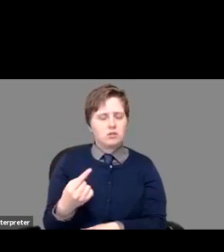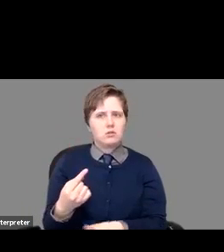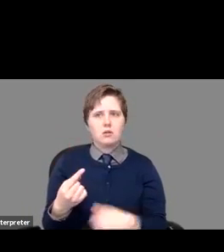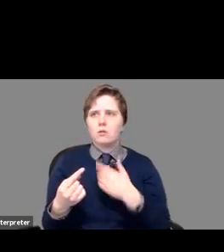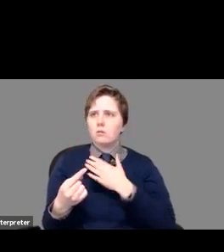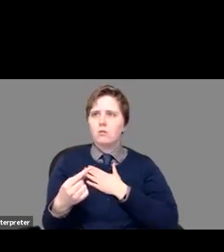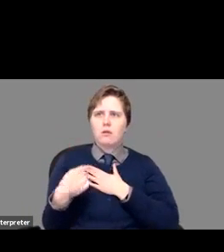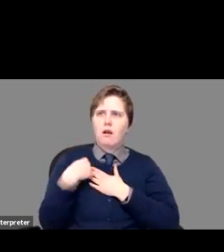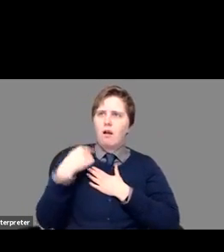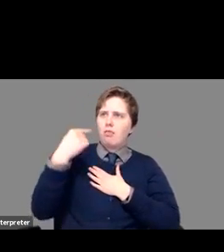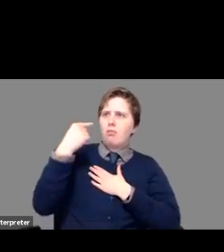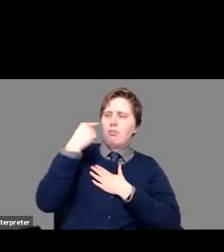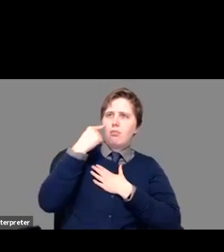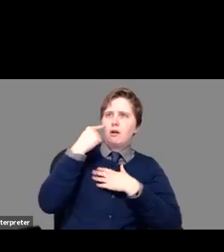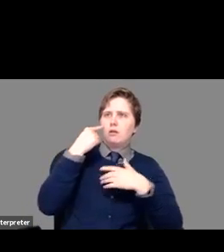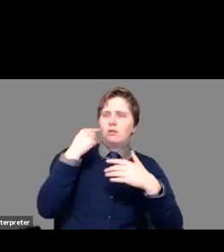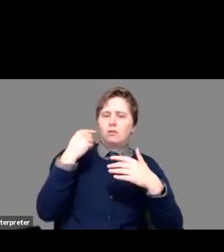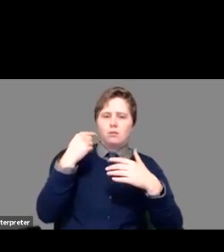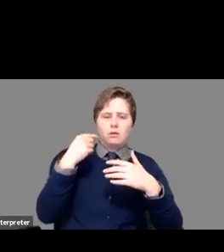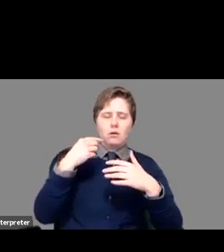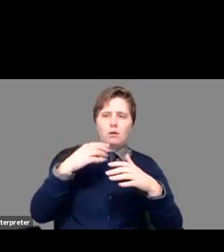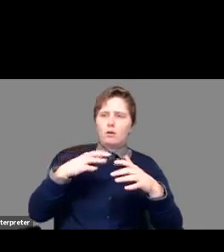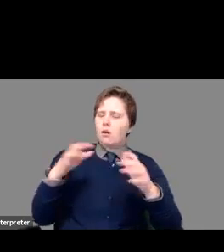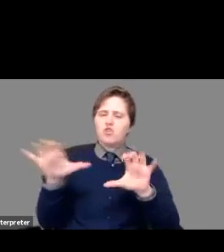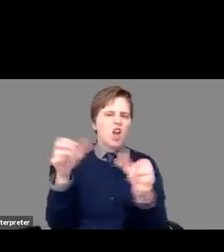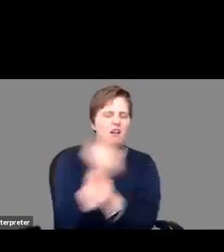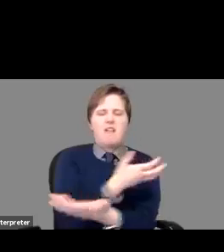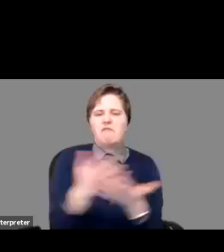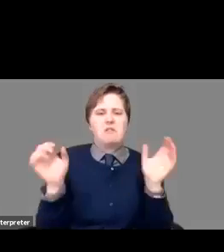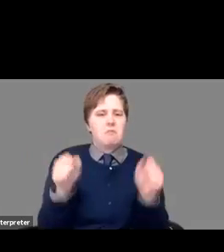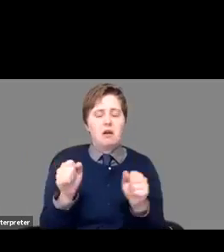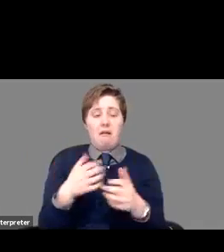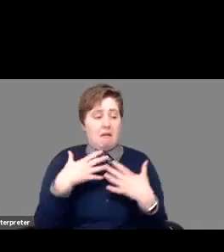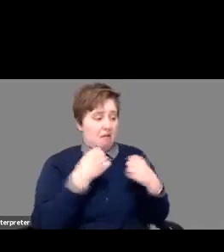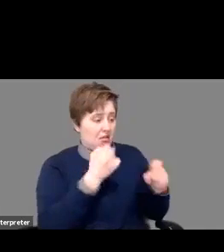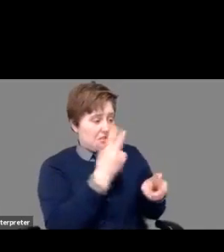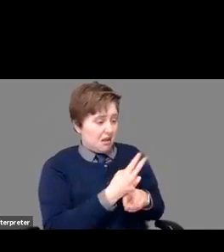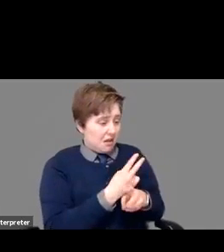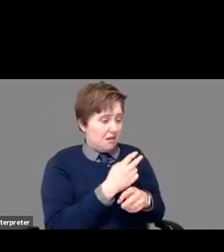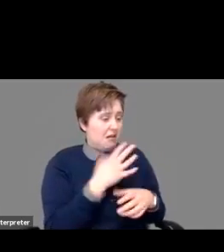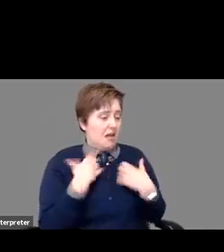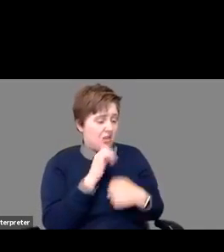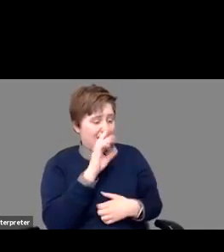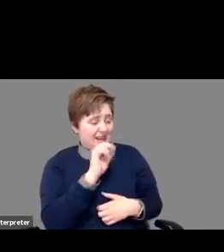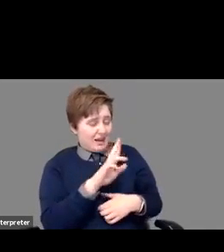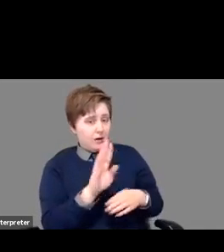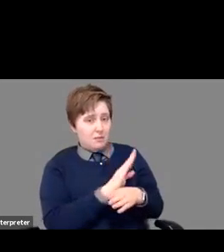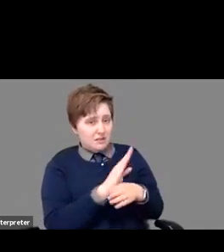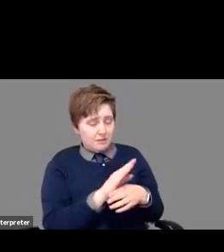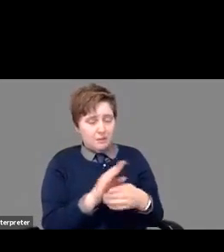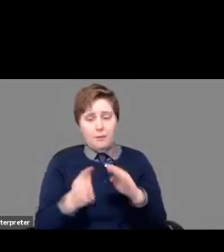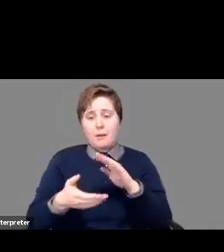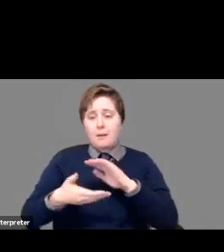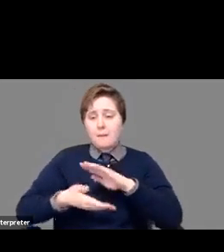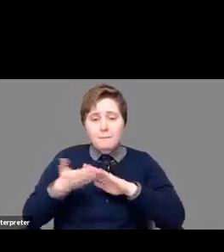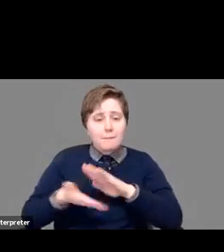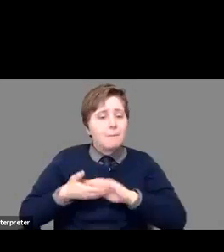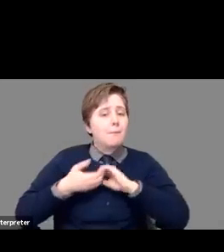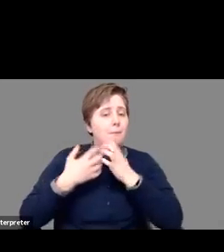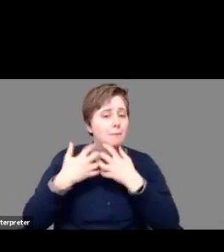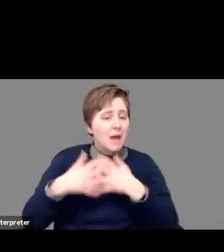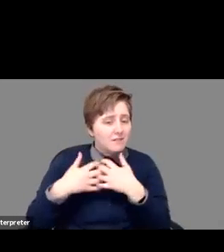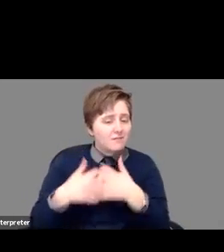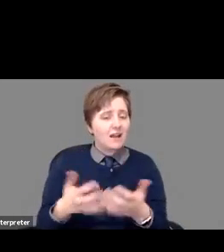think, just been over backwards. Everything from the healthcare businesses all the way to manufacturing